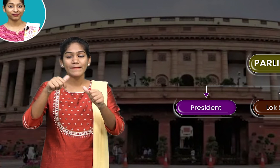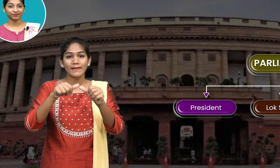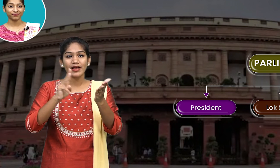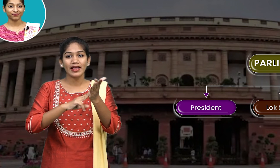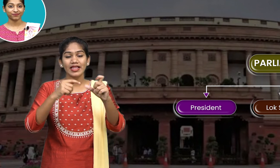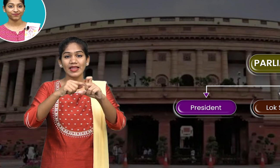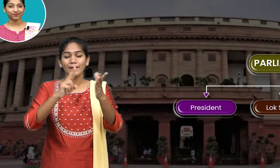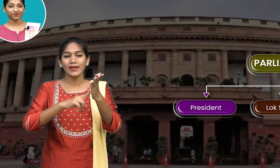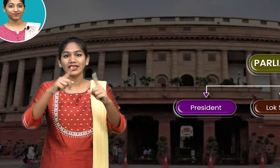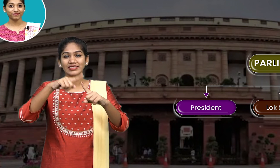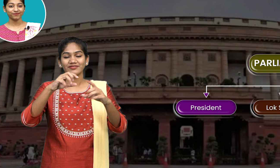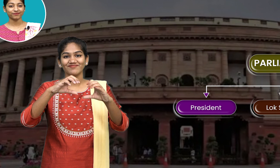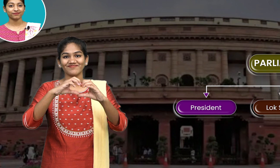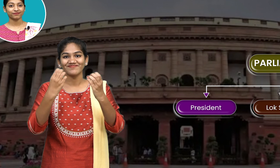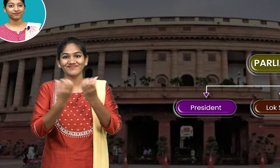Sabha